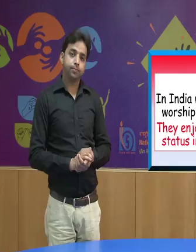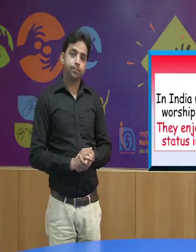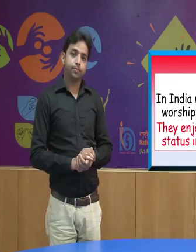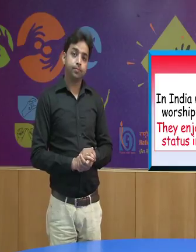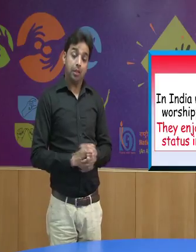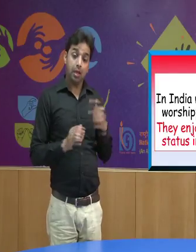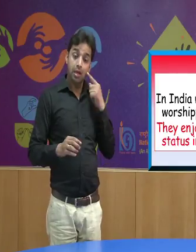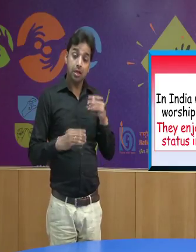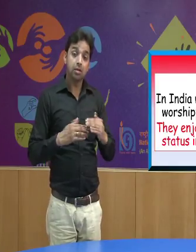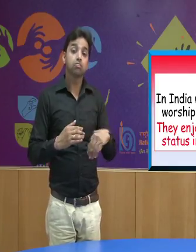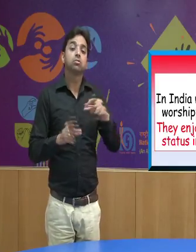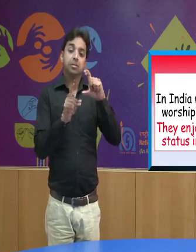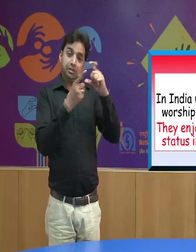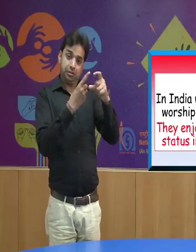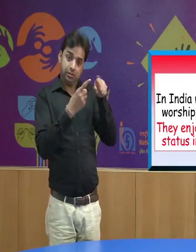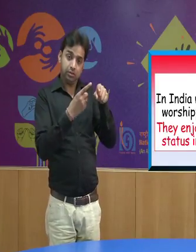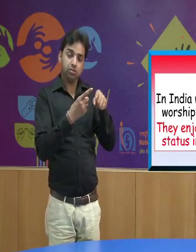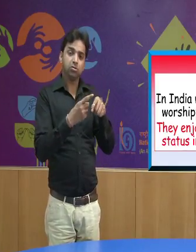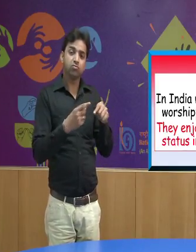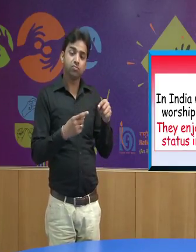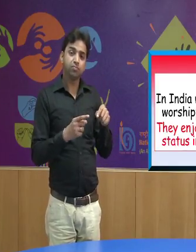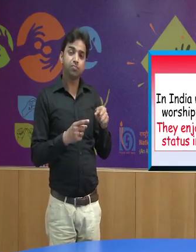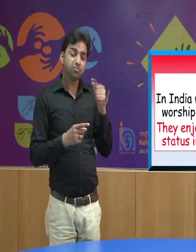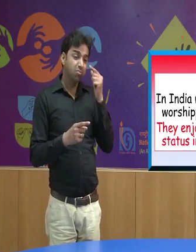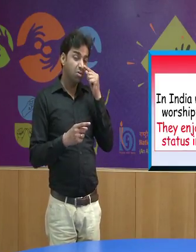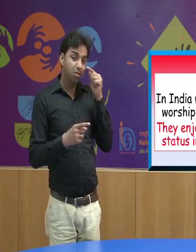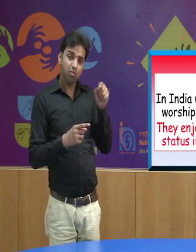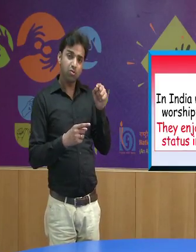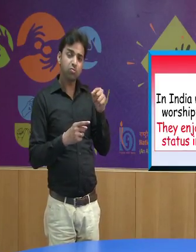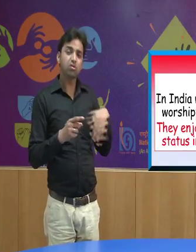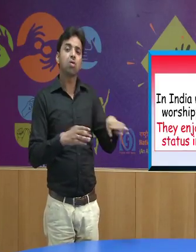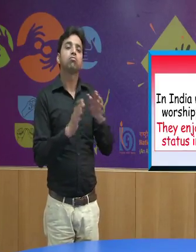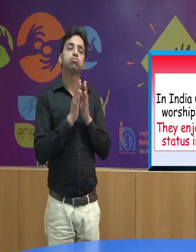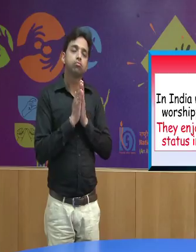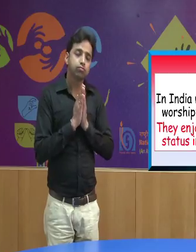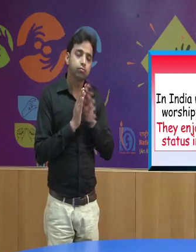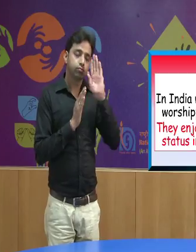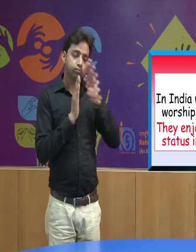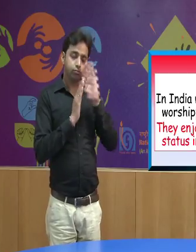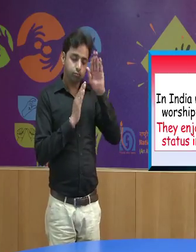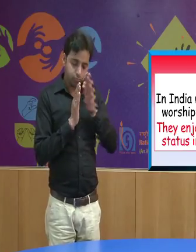In our culture, women have been worshipped as goddess.